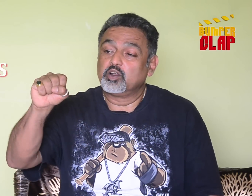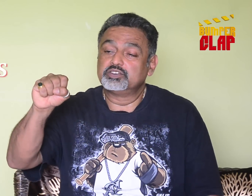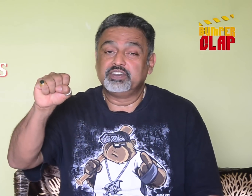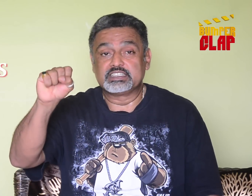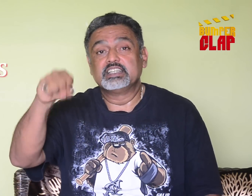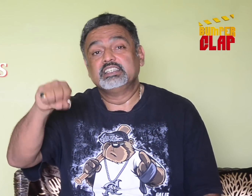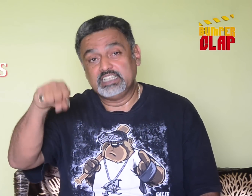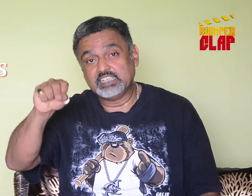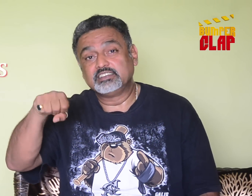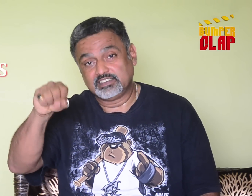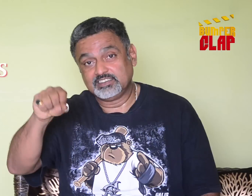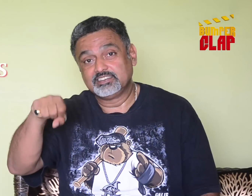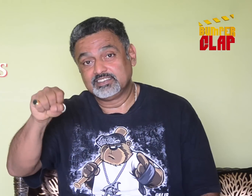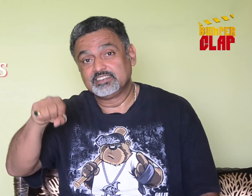Close fist. Yes.